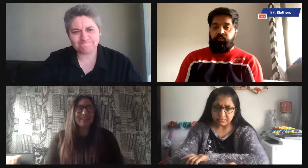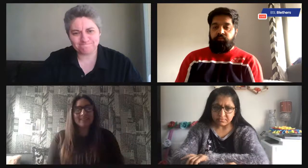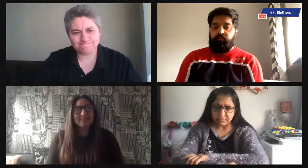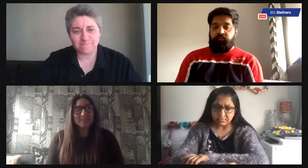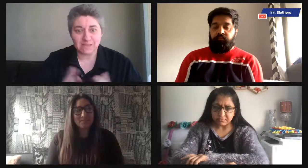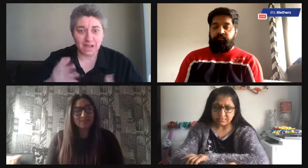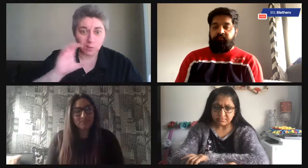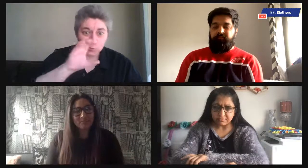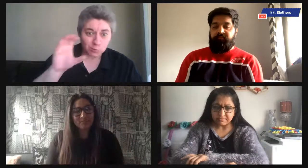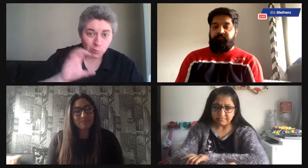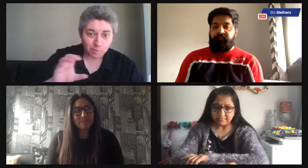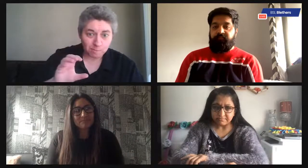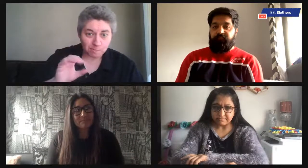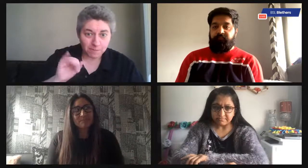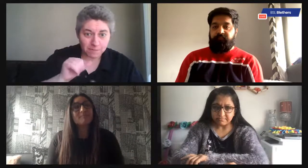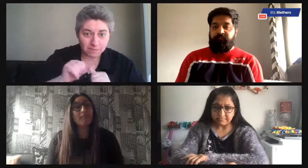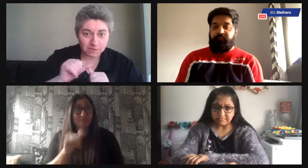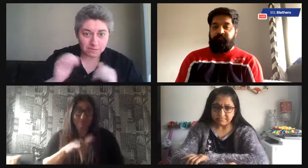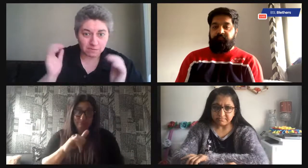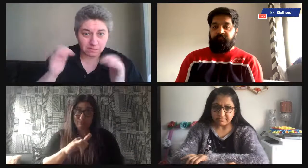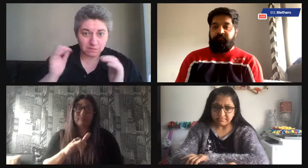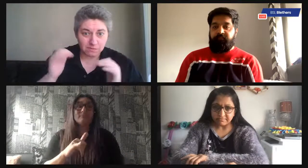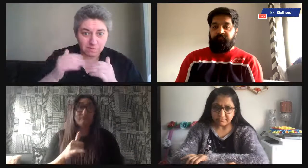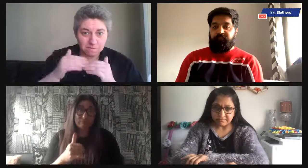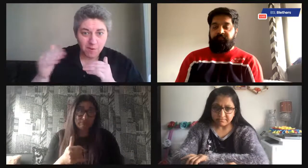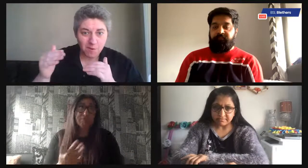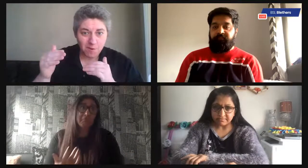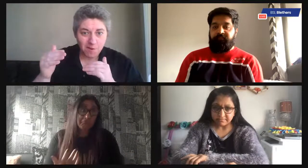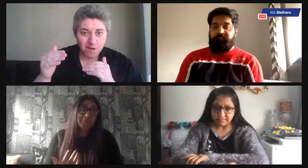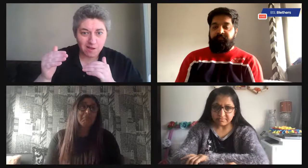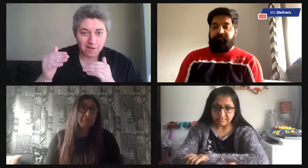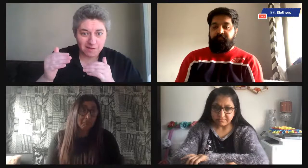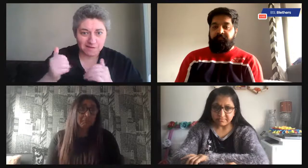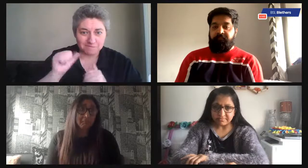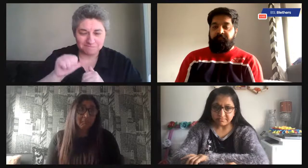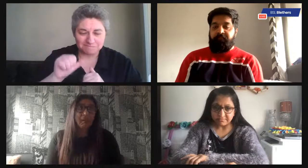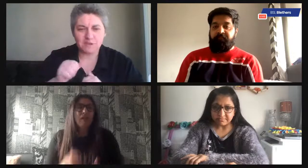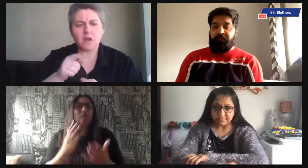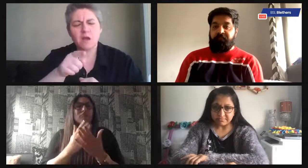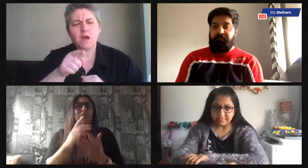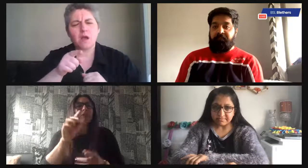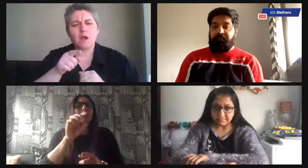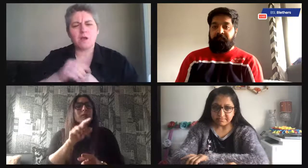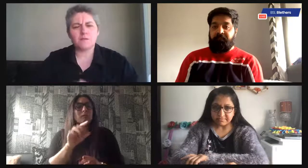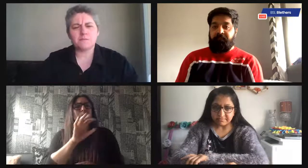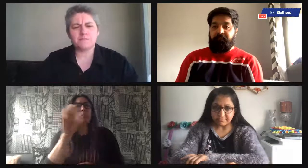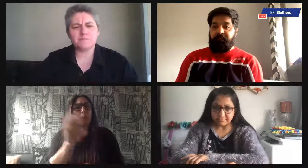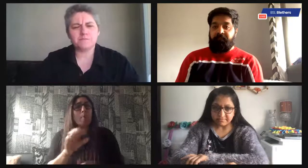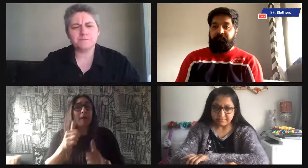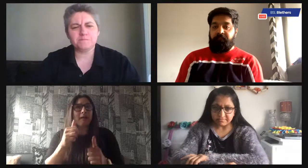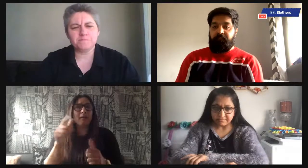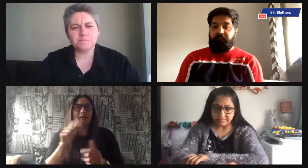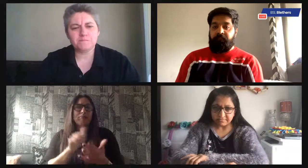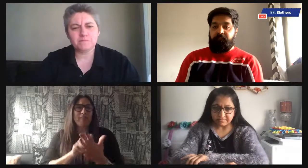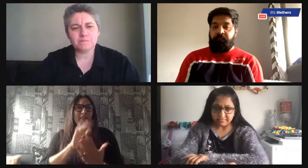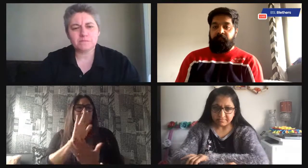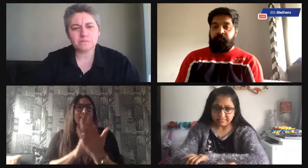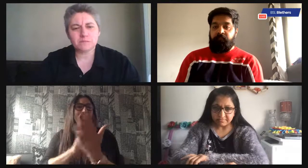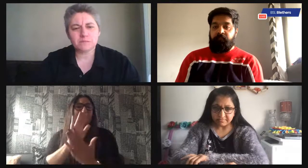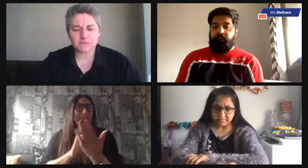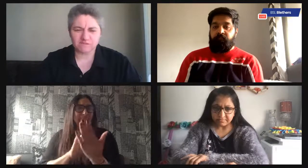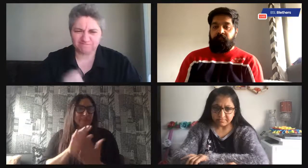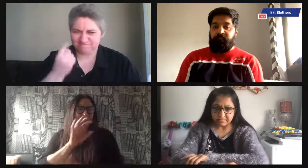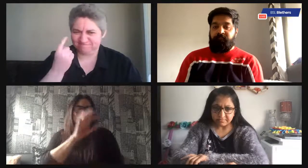but the problem is we're based in Glasgow and it's travelling. Are you using Zoom though? Yes, we Zoom